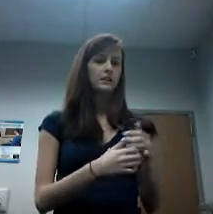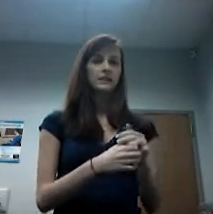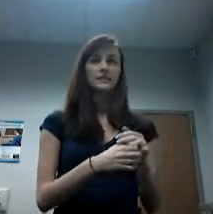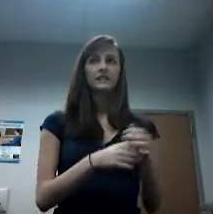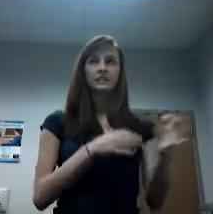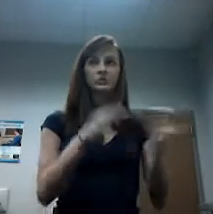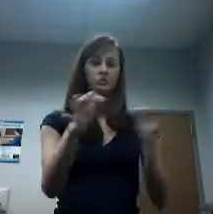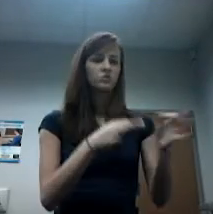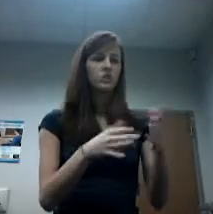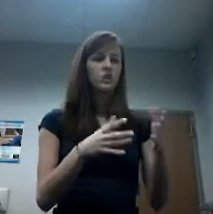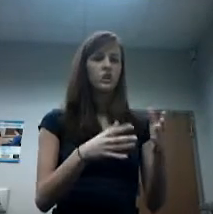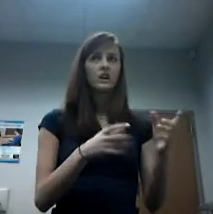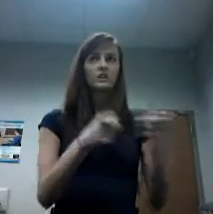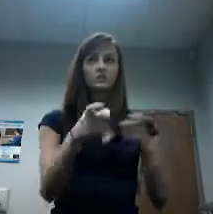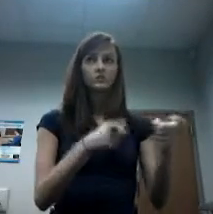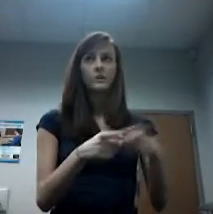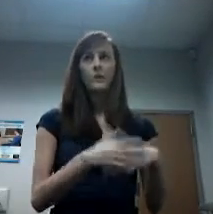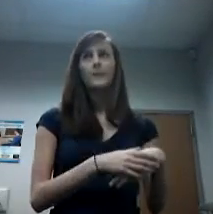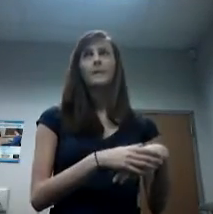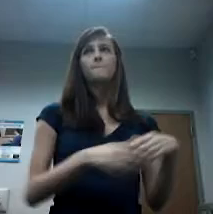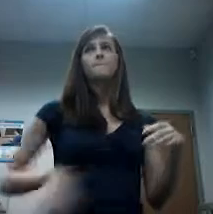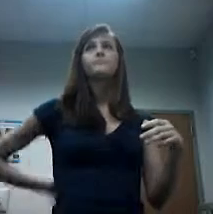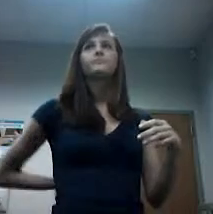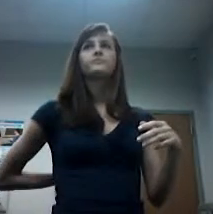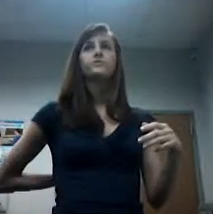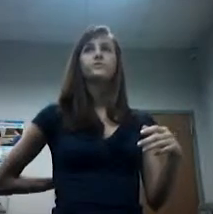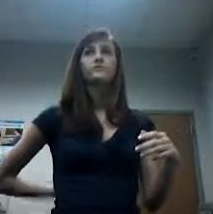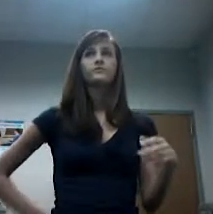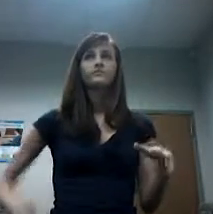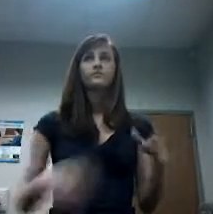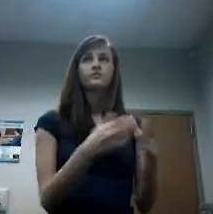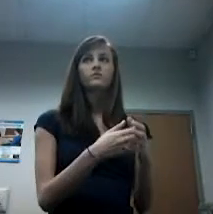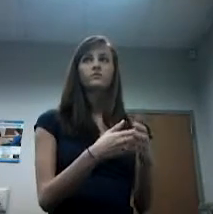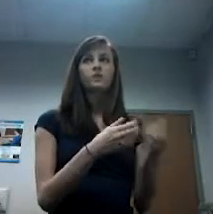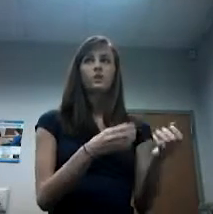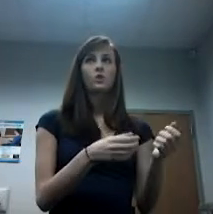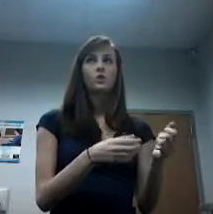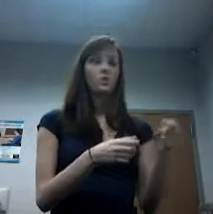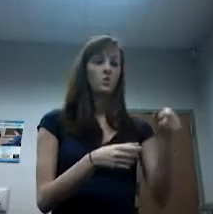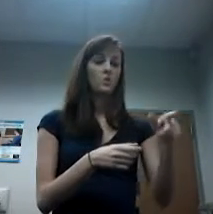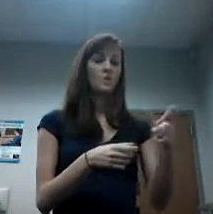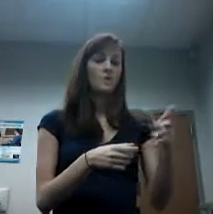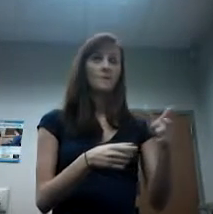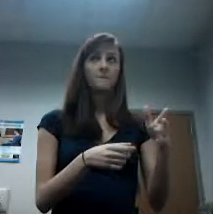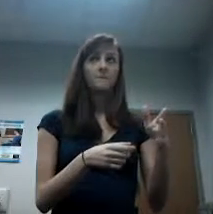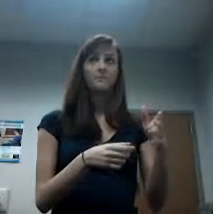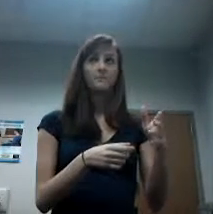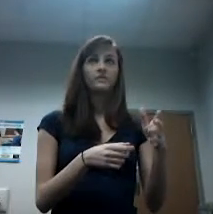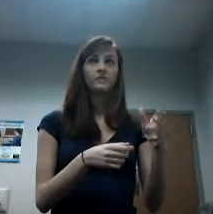peacefully, we're going to destroy the city before we leave, or before you come in and take it over. So Washington is very smart, and he let them